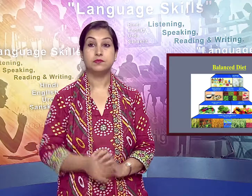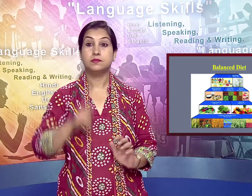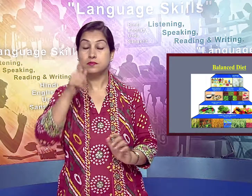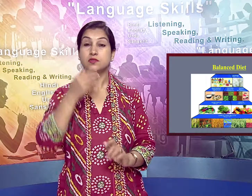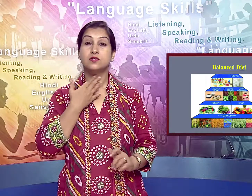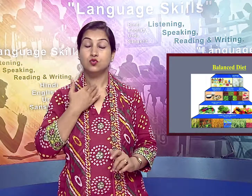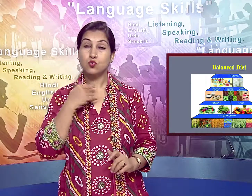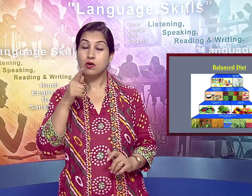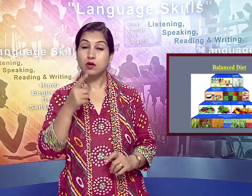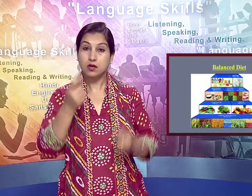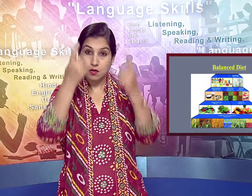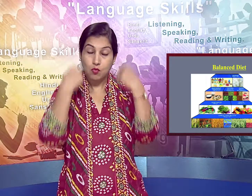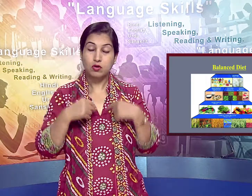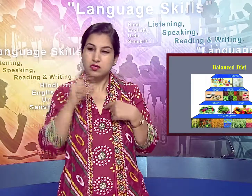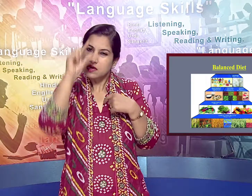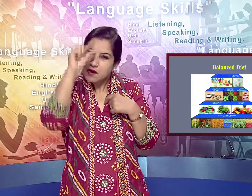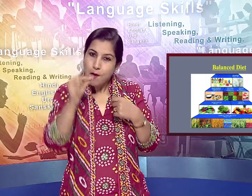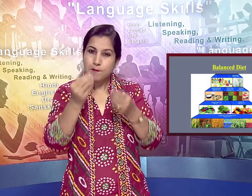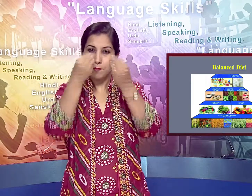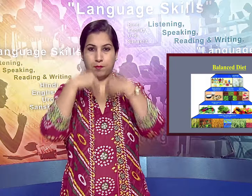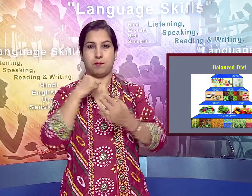Sugar is required in the body in very less quantity.